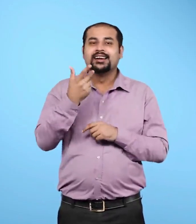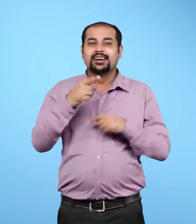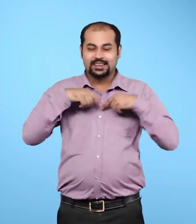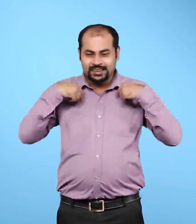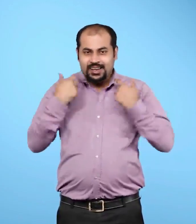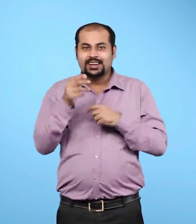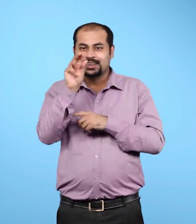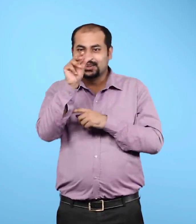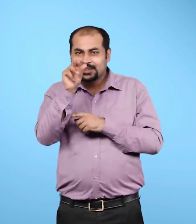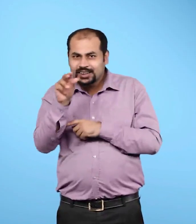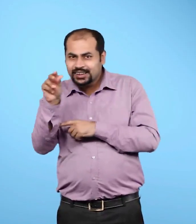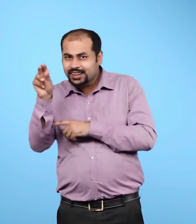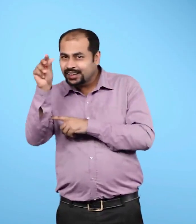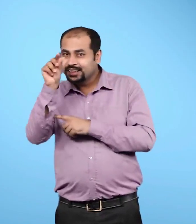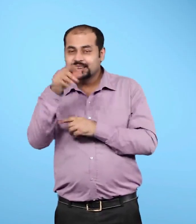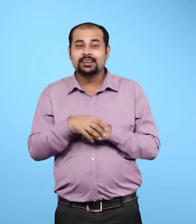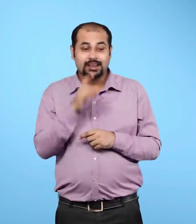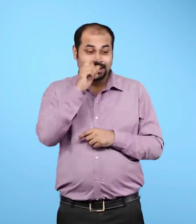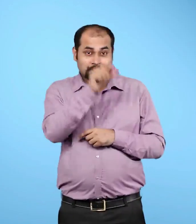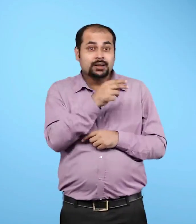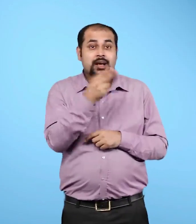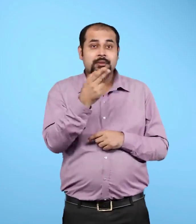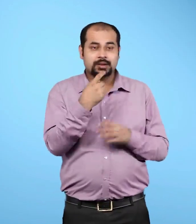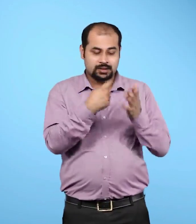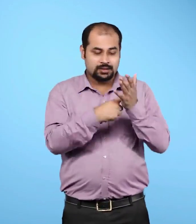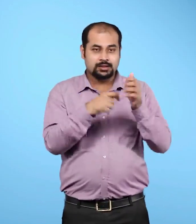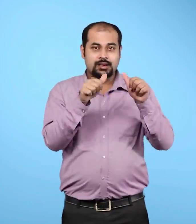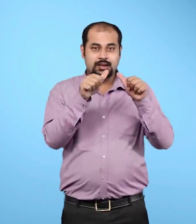of beads that Razia and Rima have purchased.